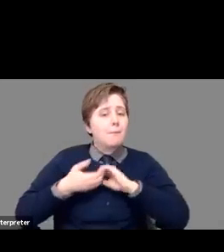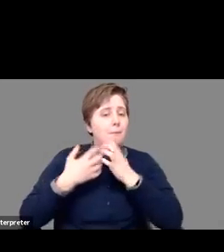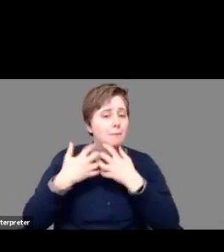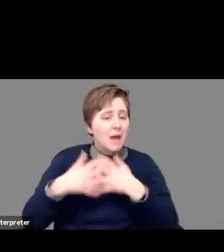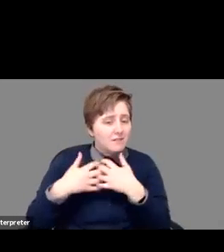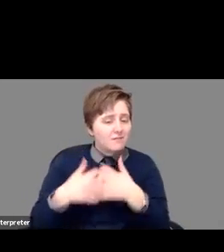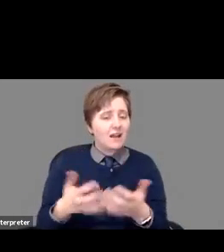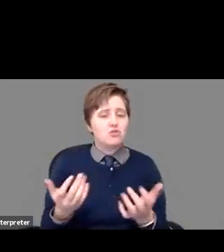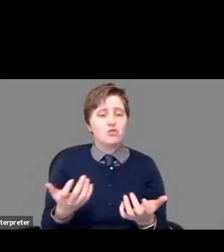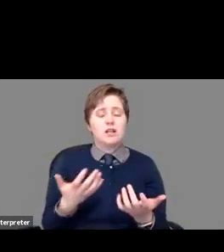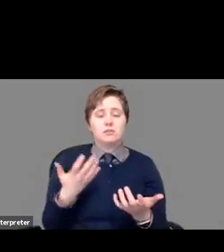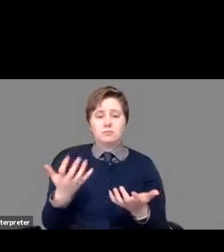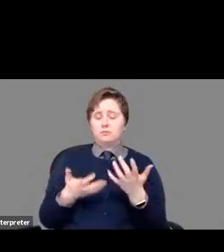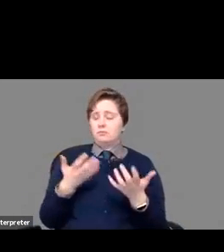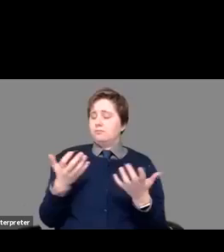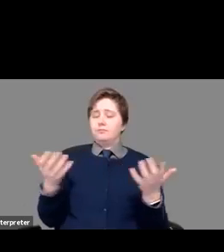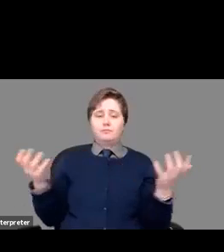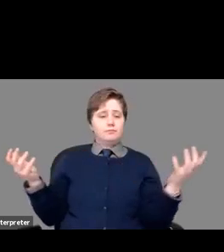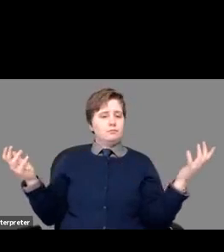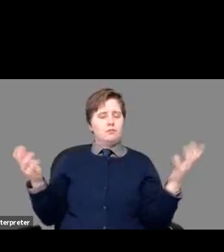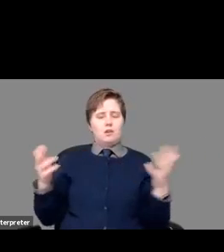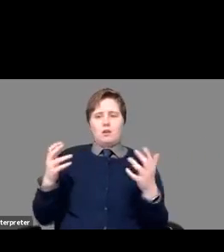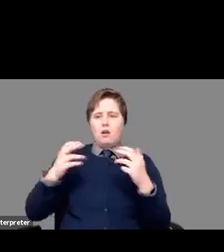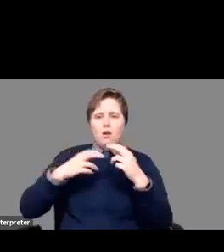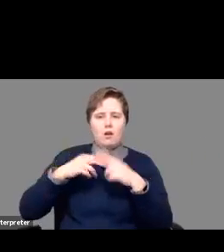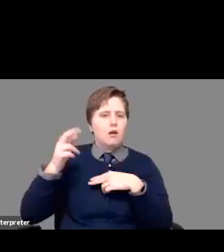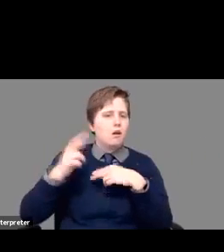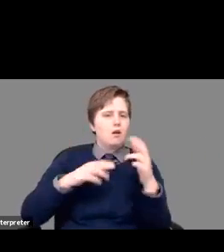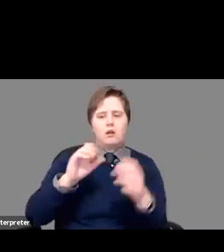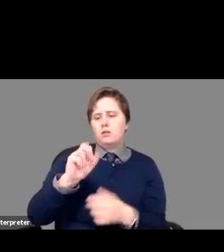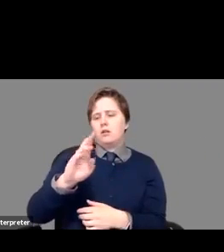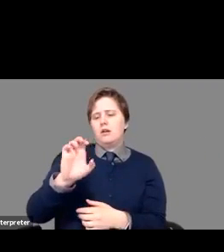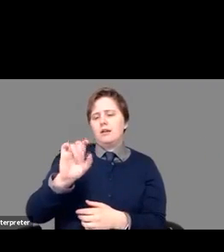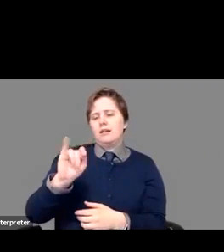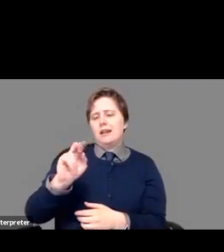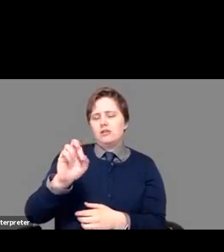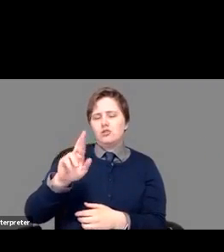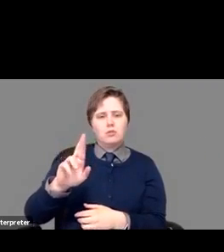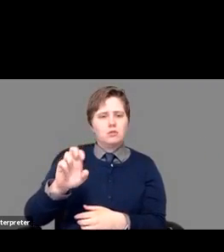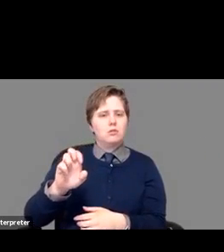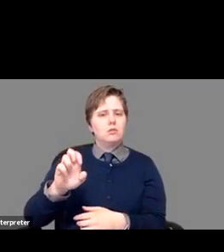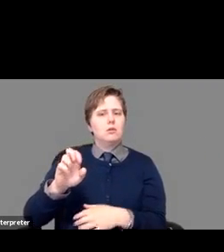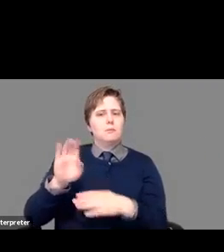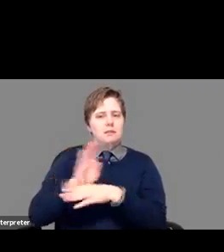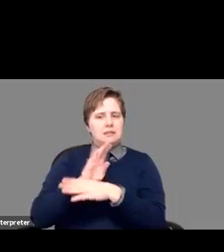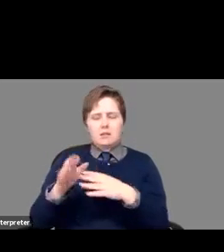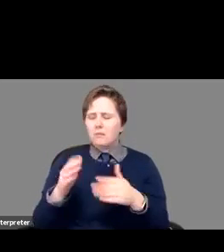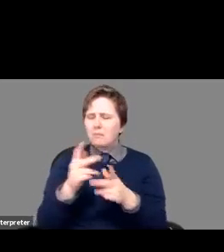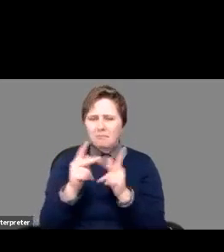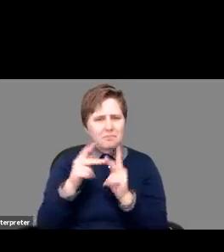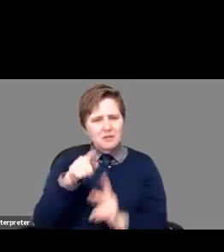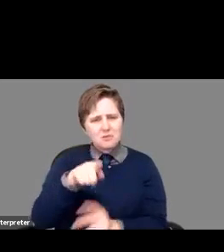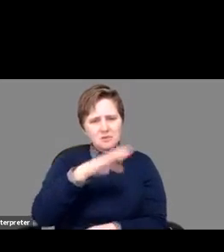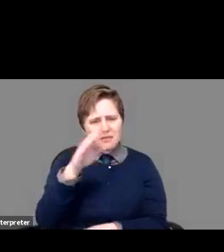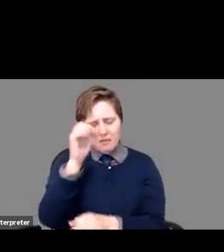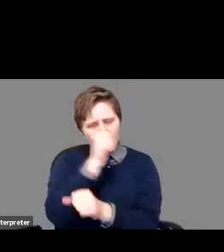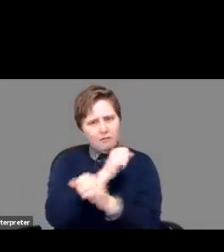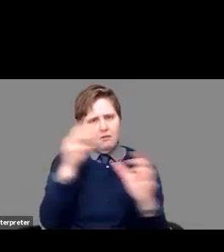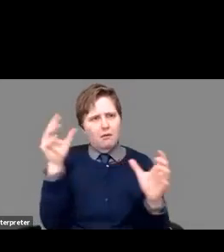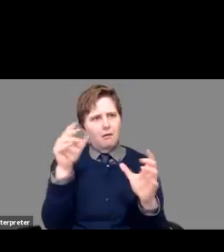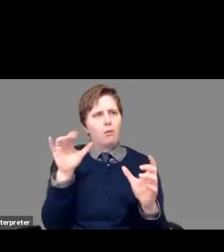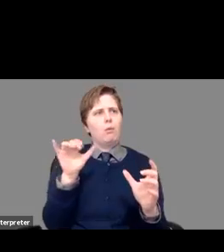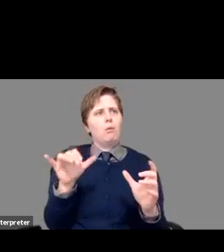and I mean, architectural firms and places that you would just never even think